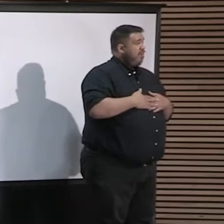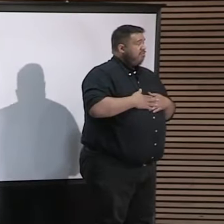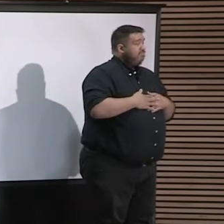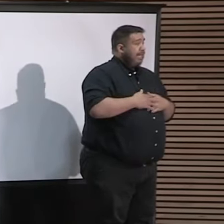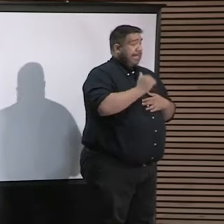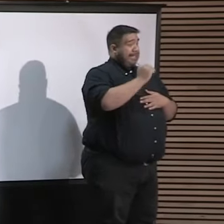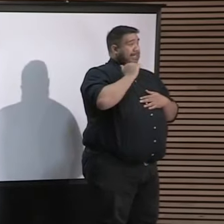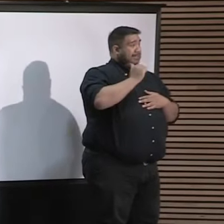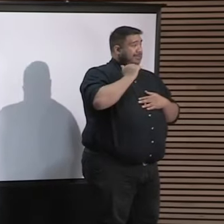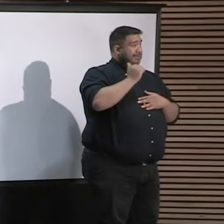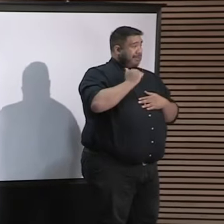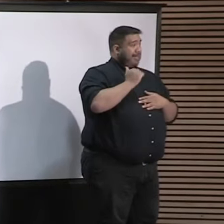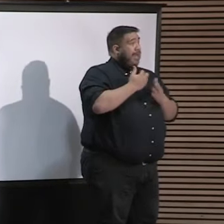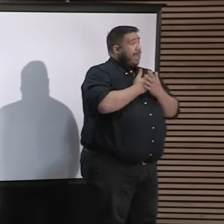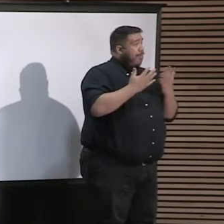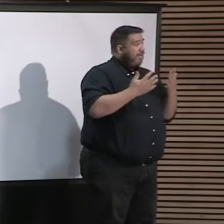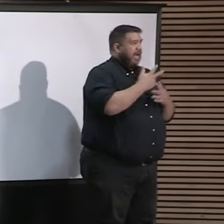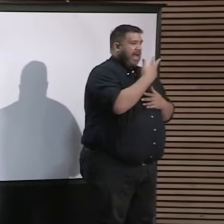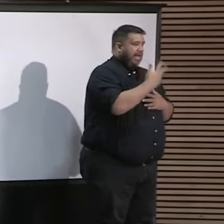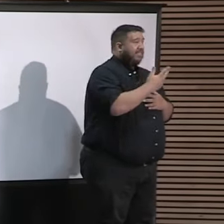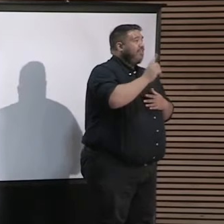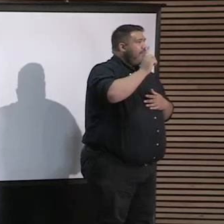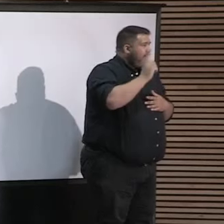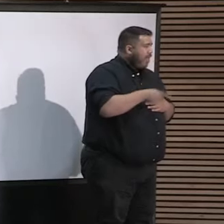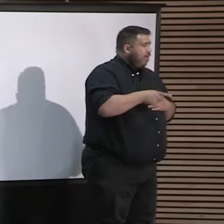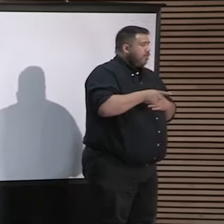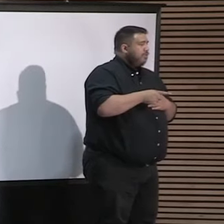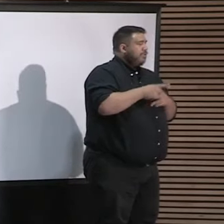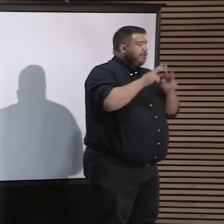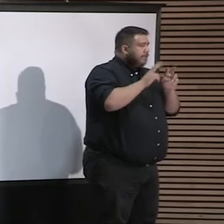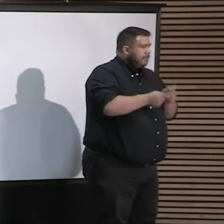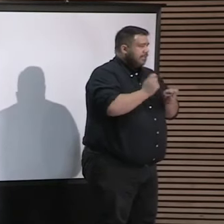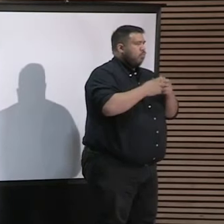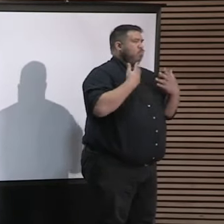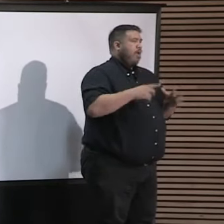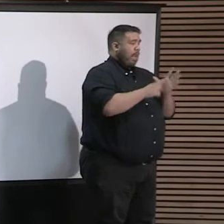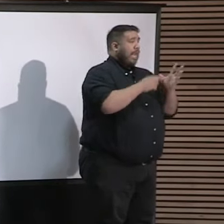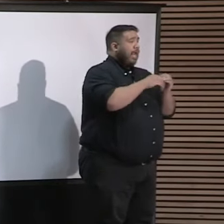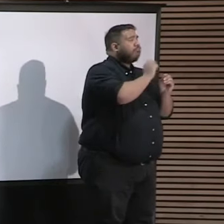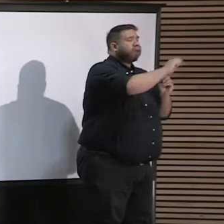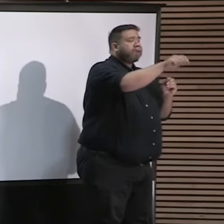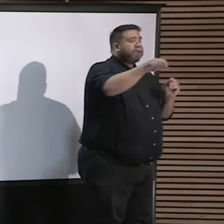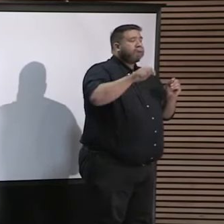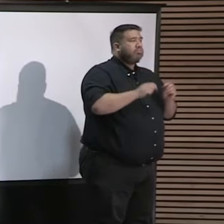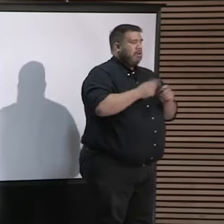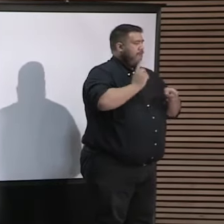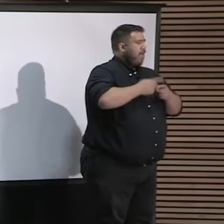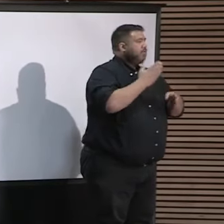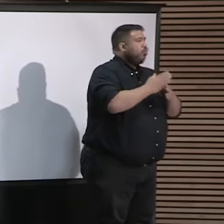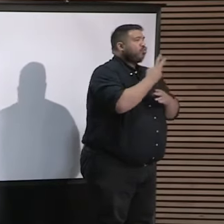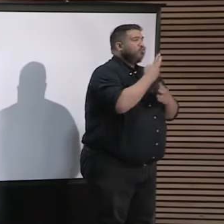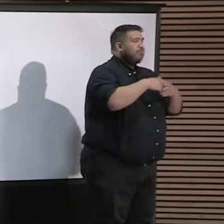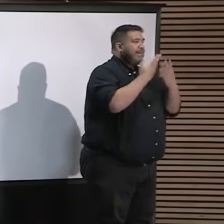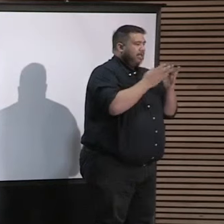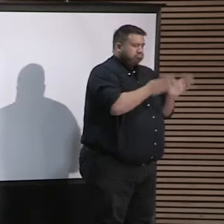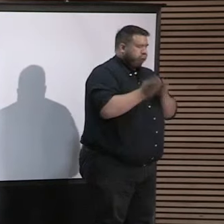18,421 of those tests were processed yesterday, and labs are working well within the 48-hour turnaround timetable that they